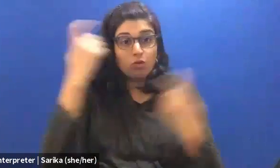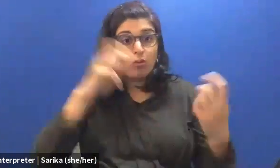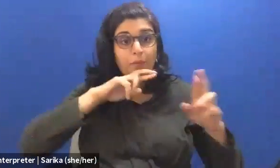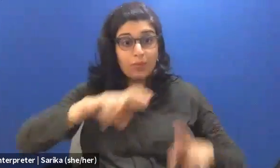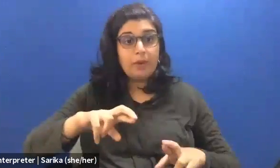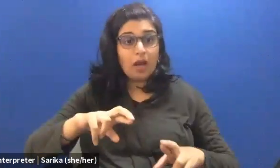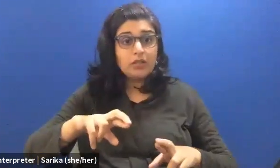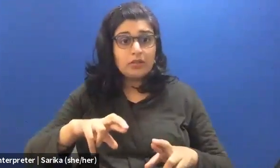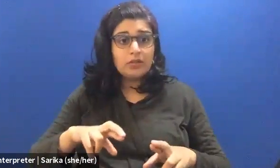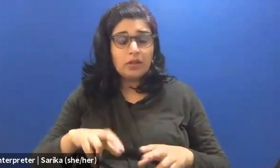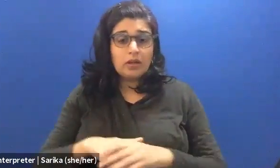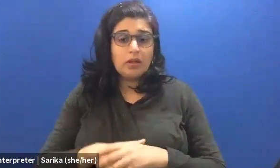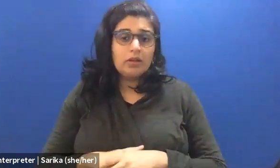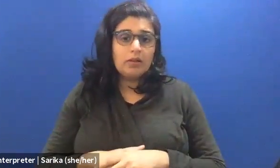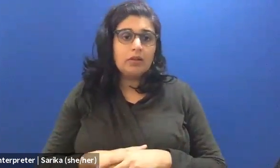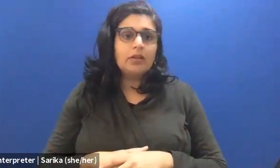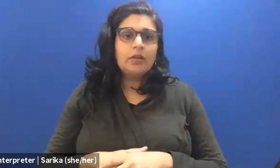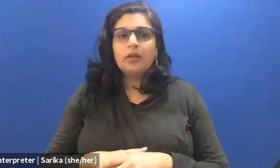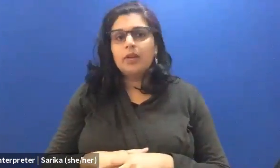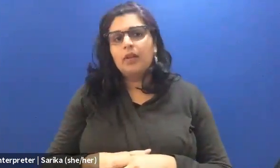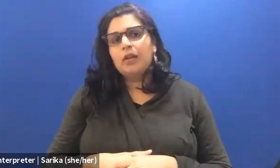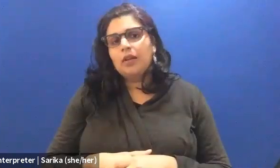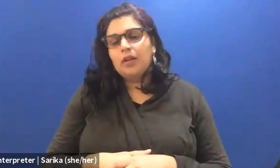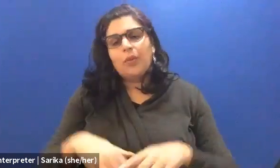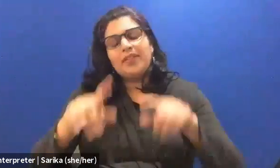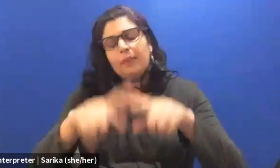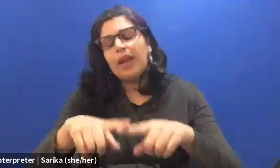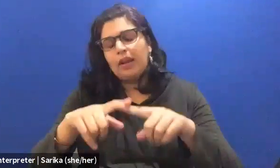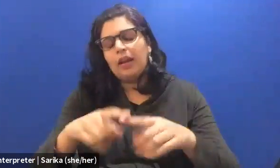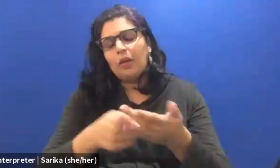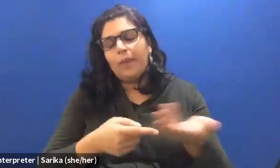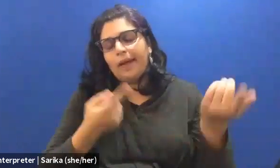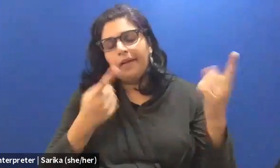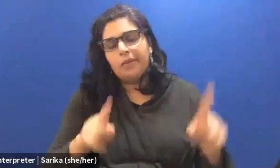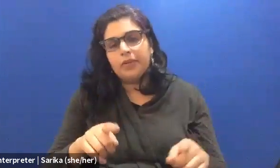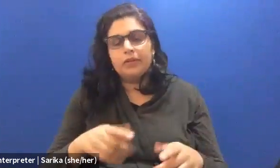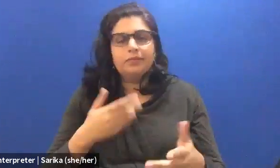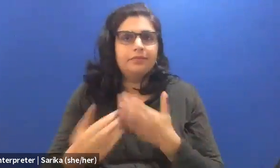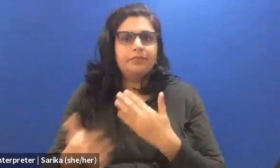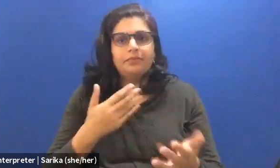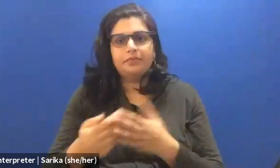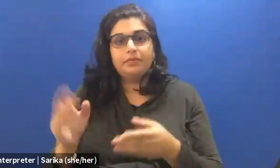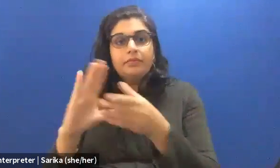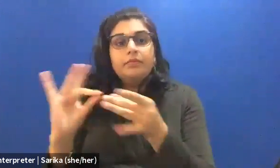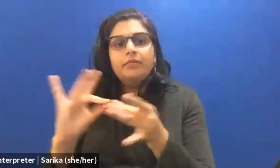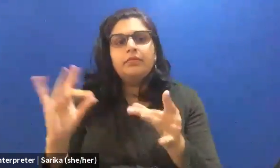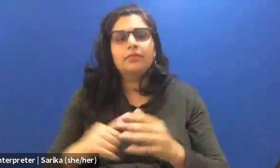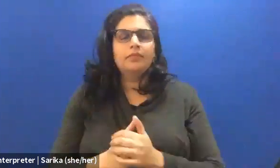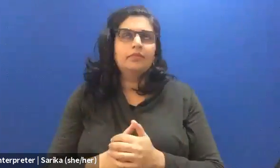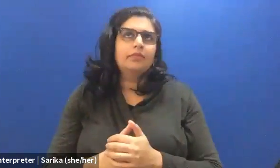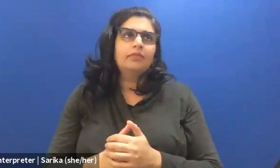response, you know, depending on what's happening, whether it's a comment or